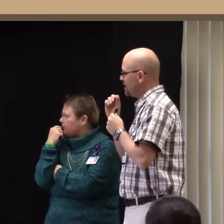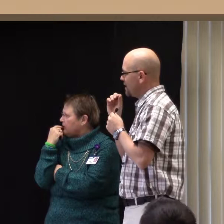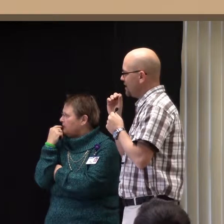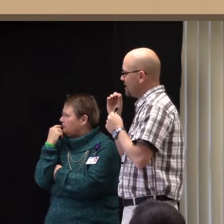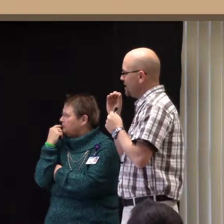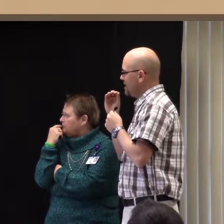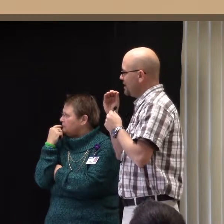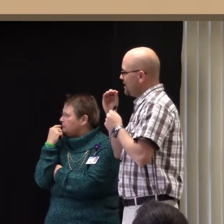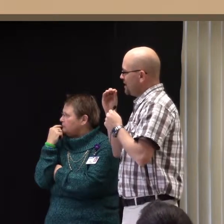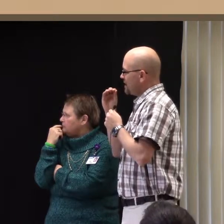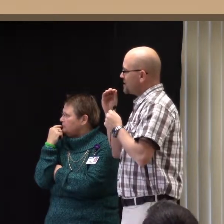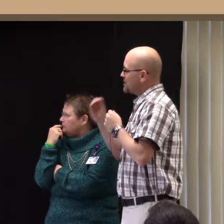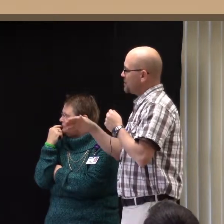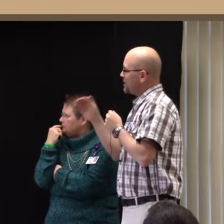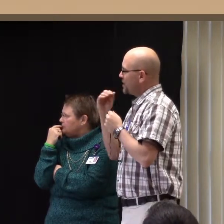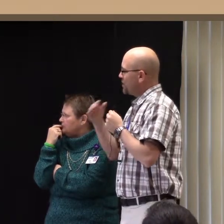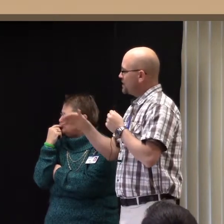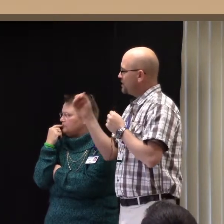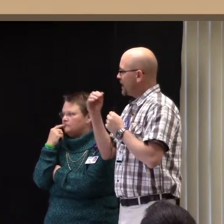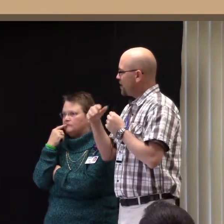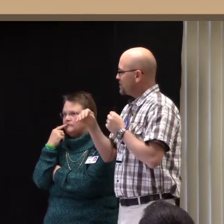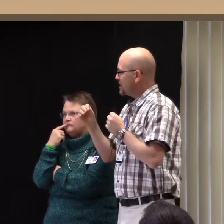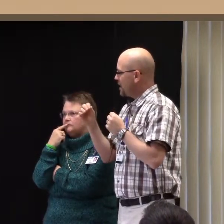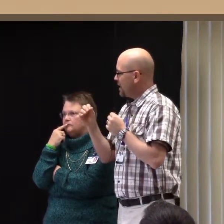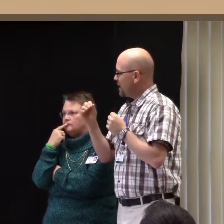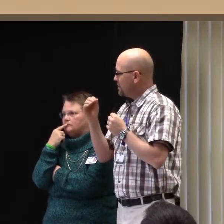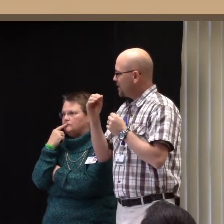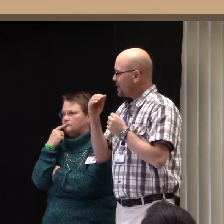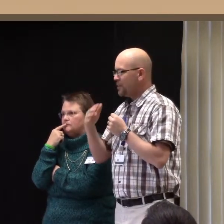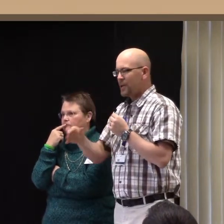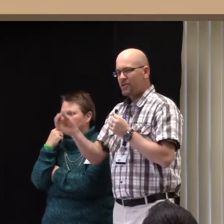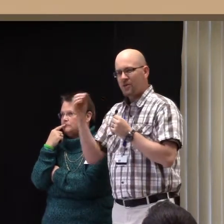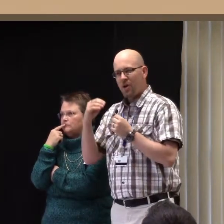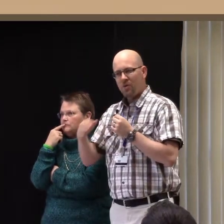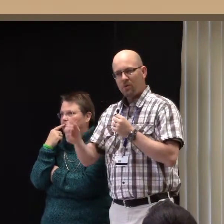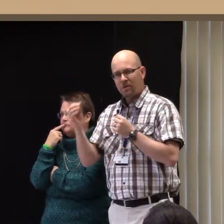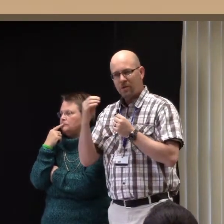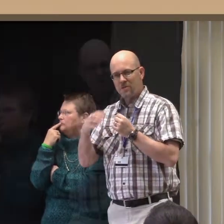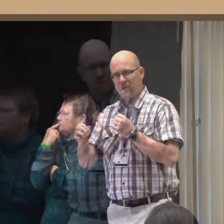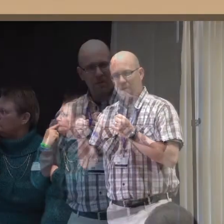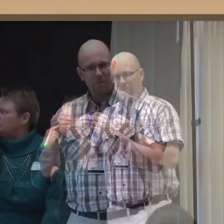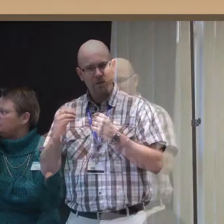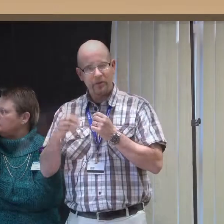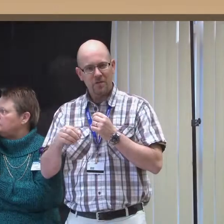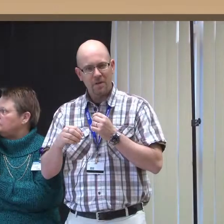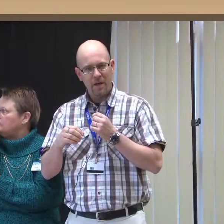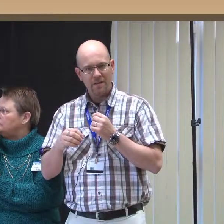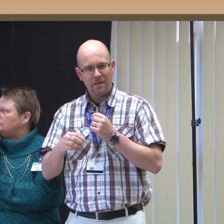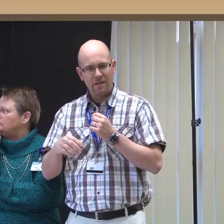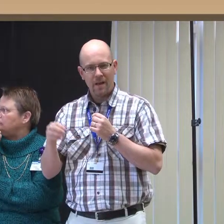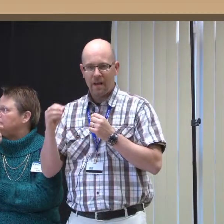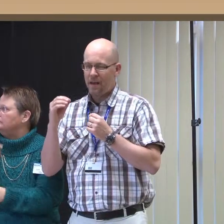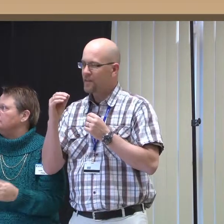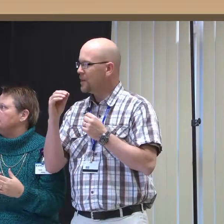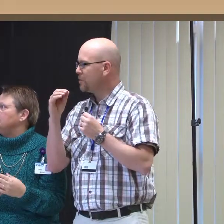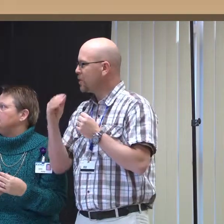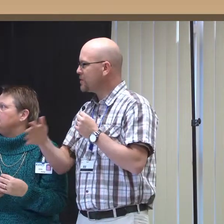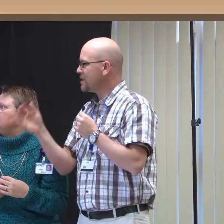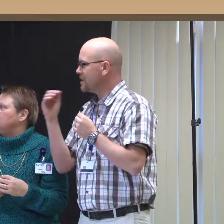this is something that we developed a couple of years ago when we first joined up with Virginia Mason. And the purpose of